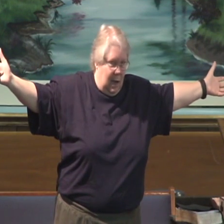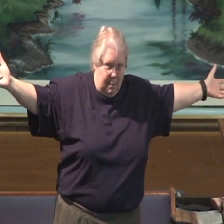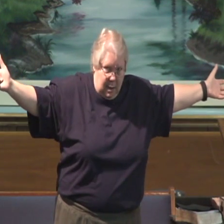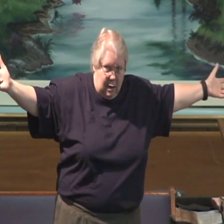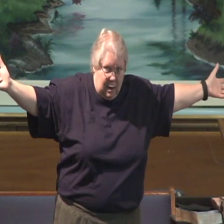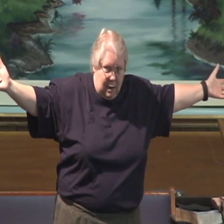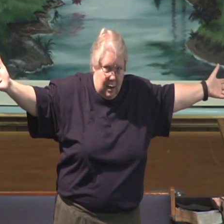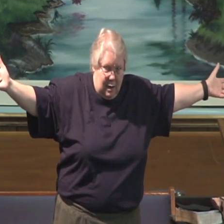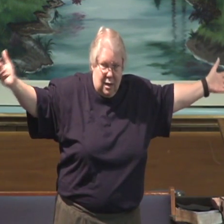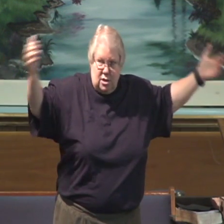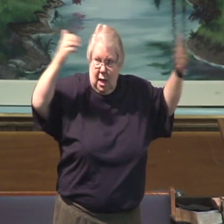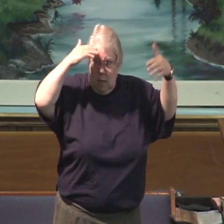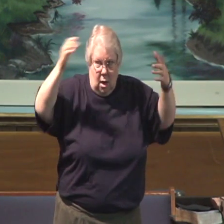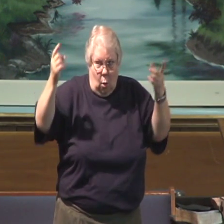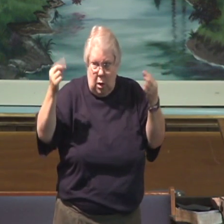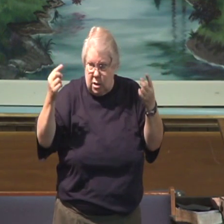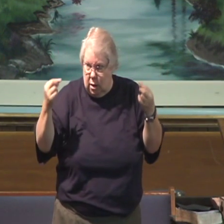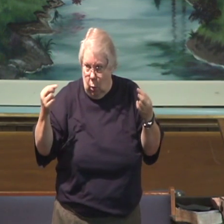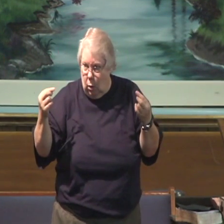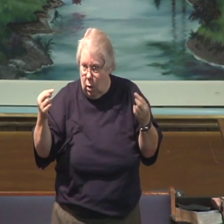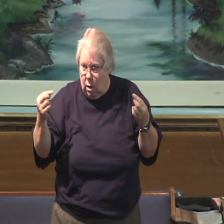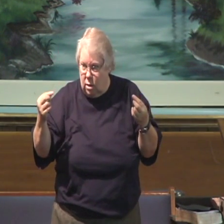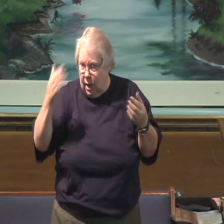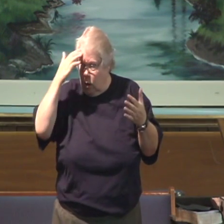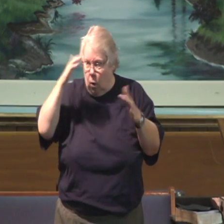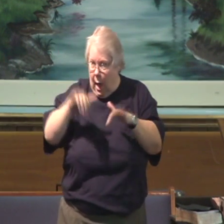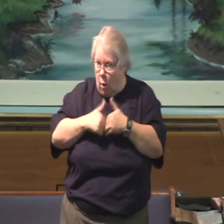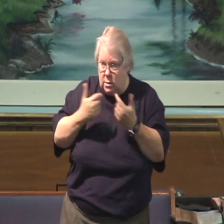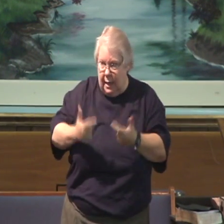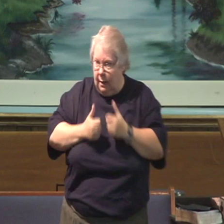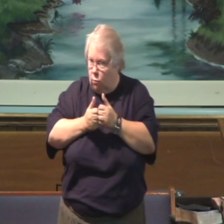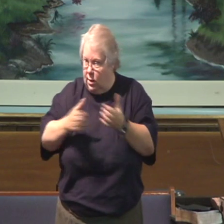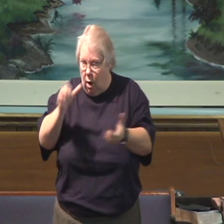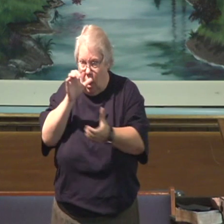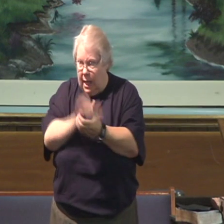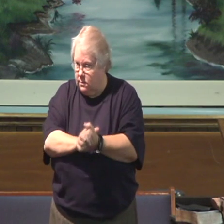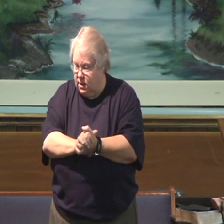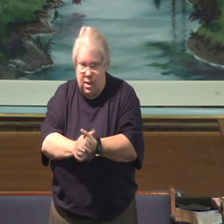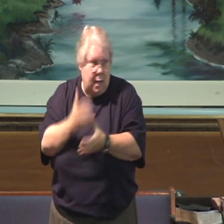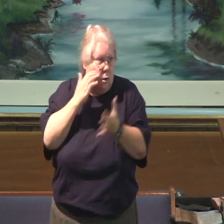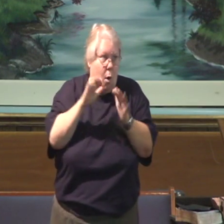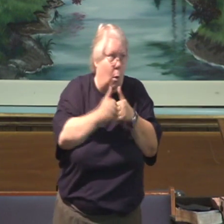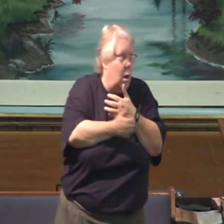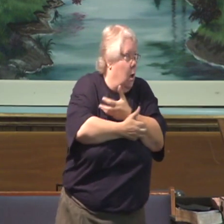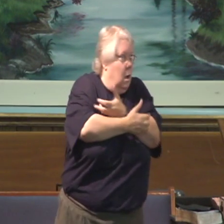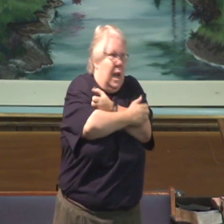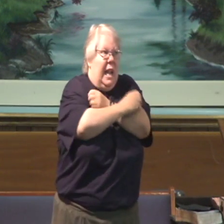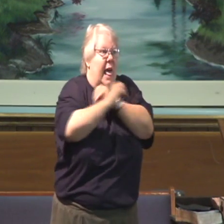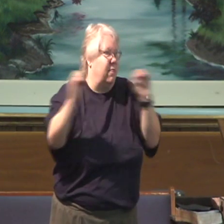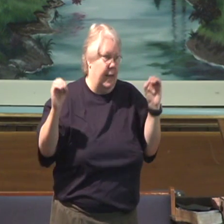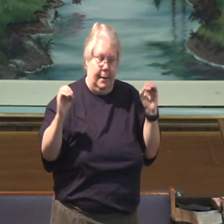everything. She doesn't know what to do. She doesn't know how to live without her husband. She doesn't know that.